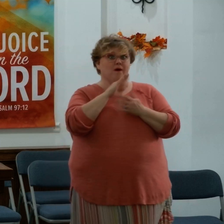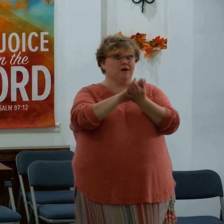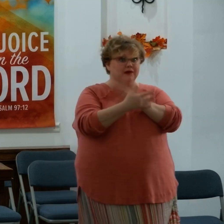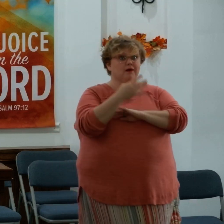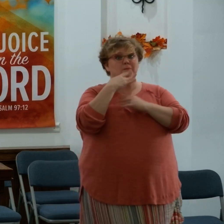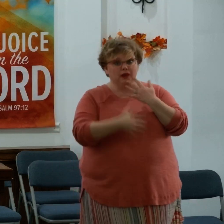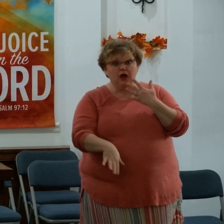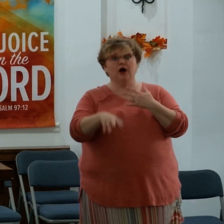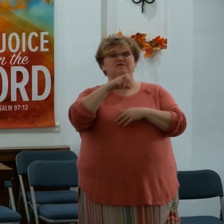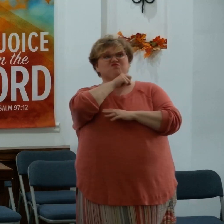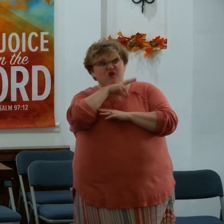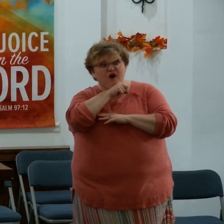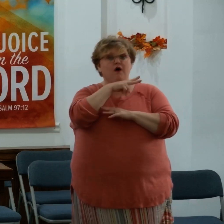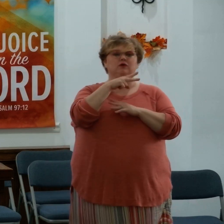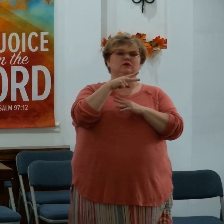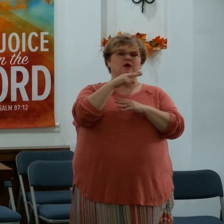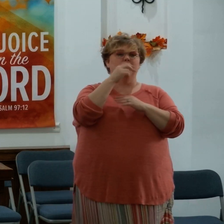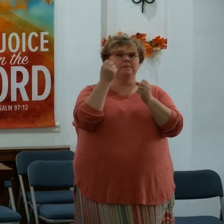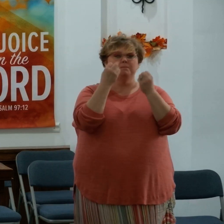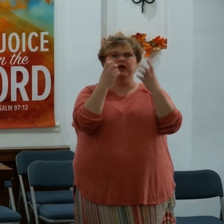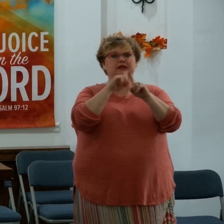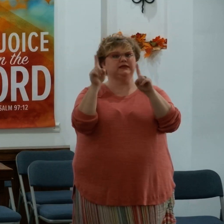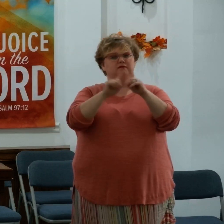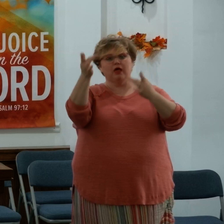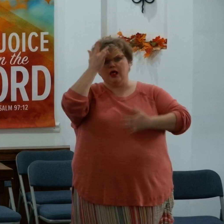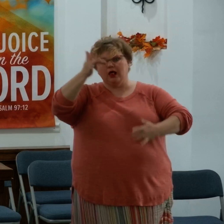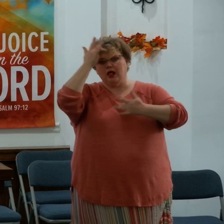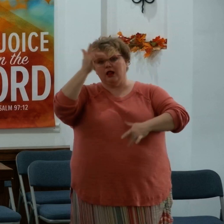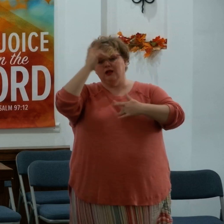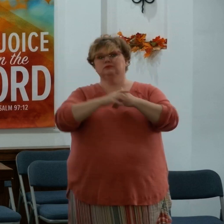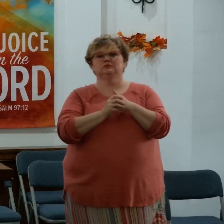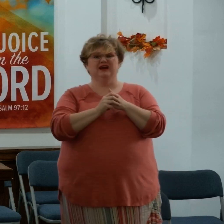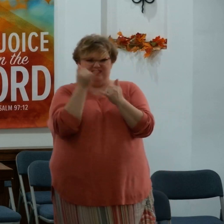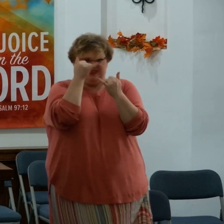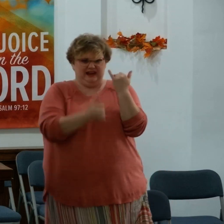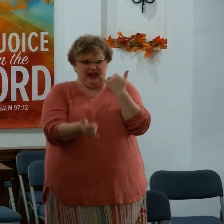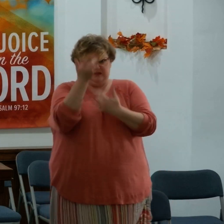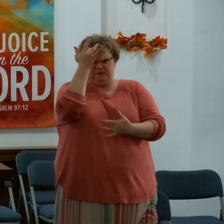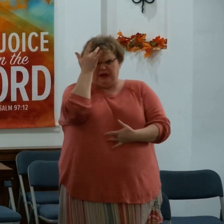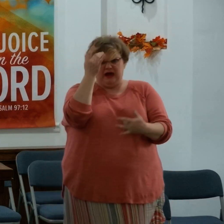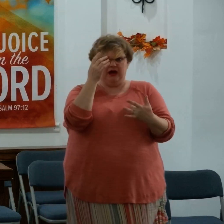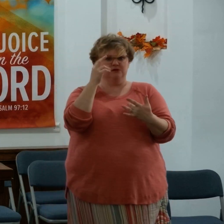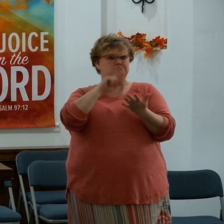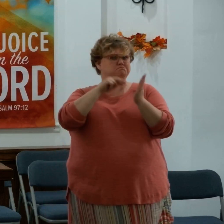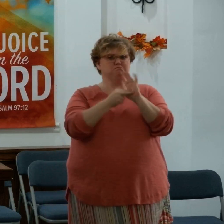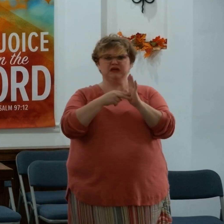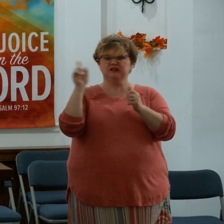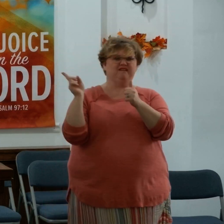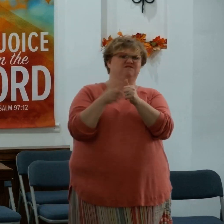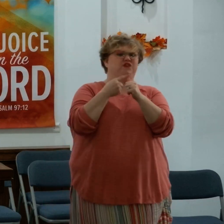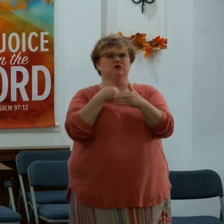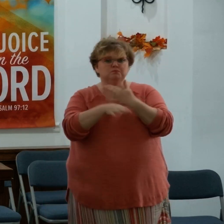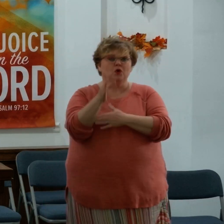frogs everywhere. You remember all the plagues that Pharaoh had to endure. And then that last plague was where the firstborn son of every human being